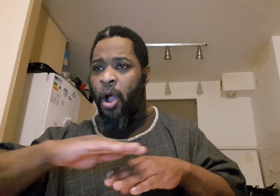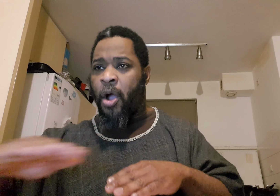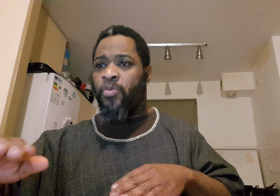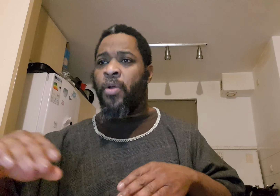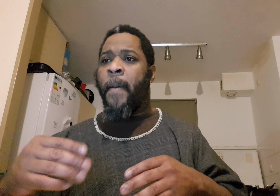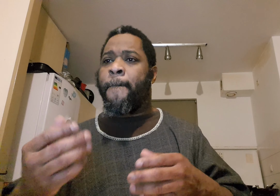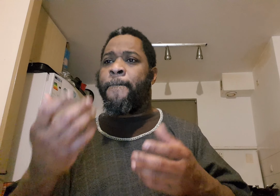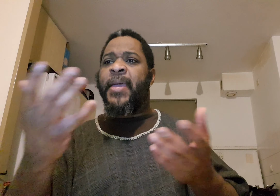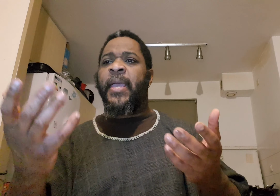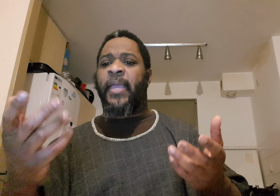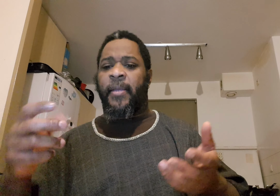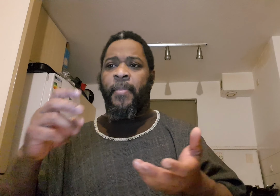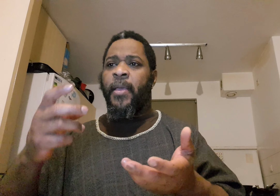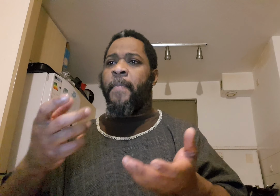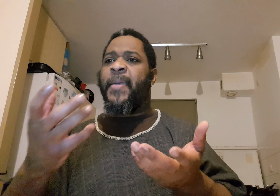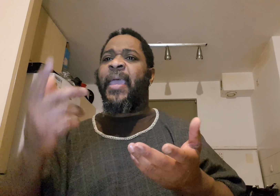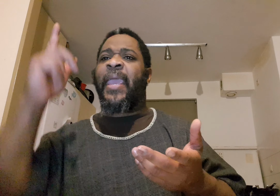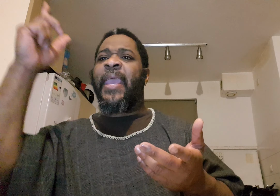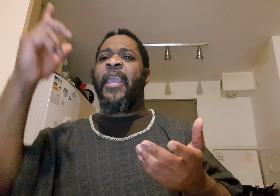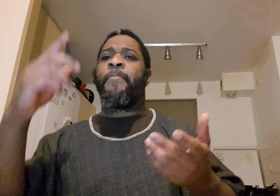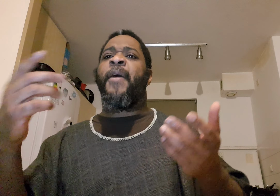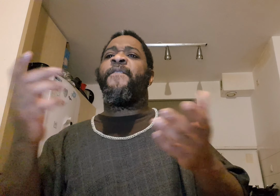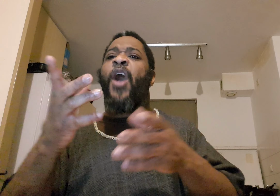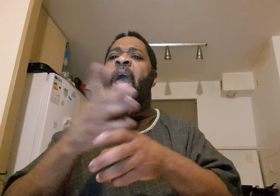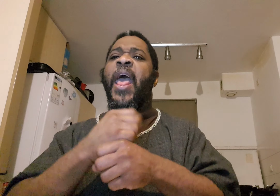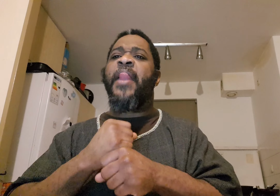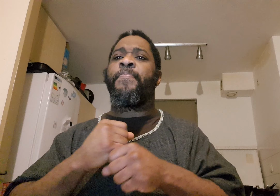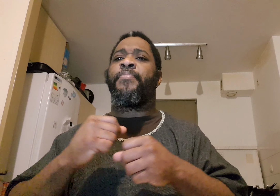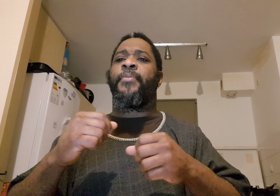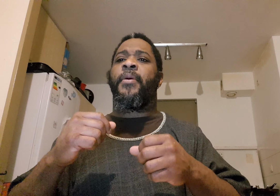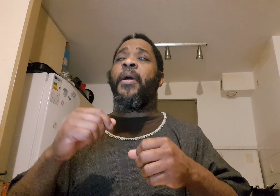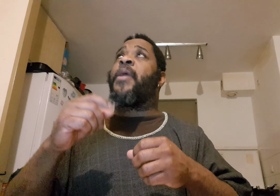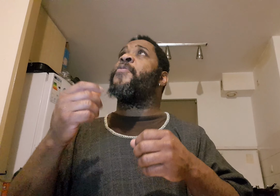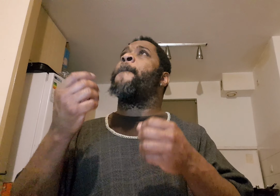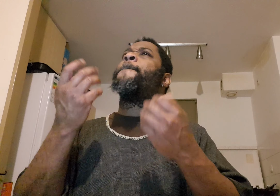crown, beg him for help,